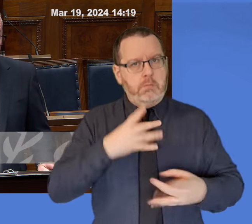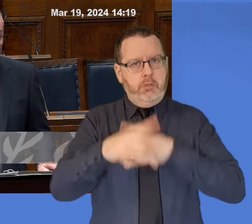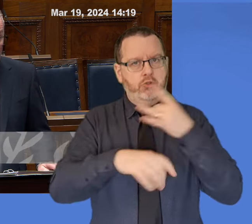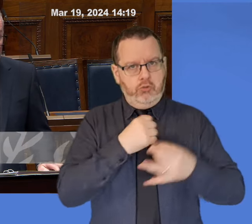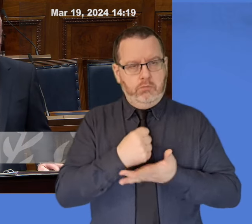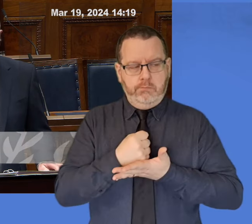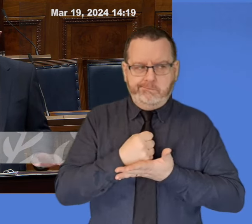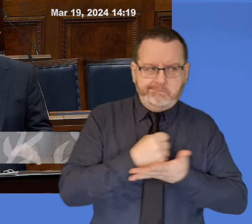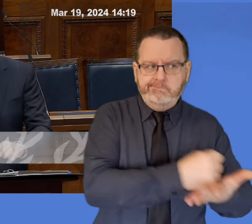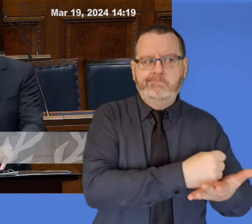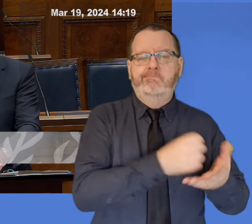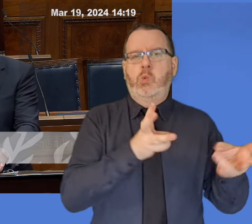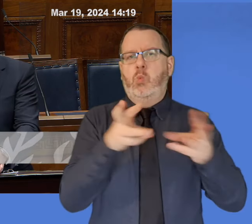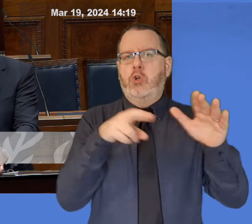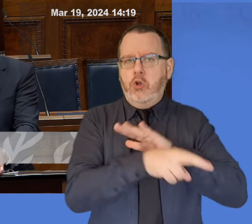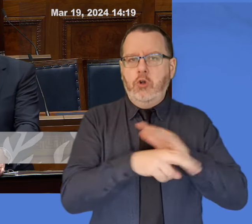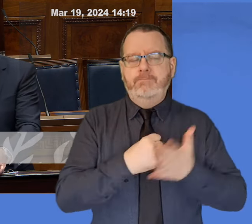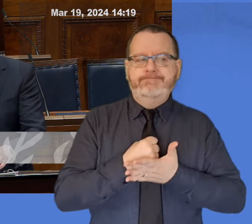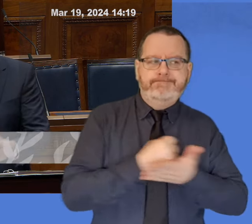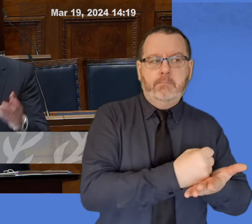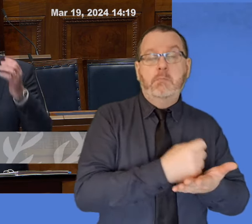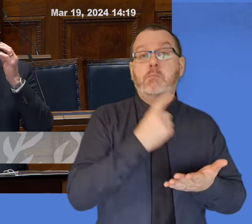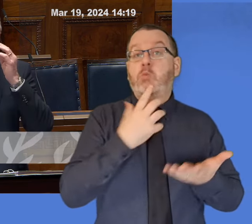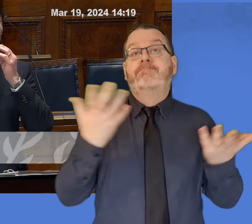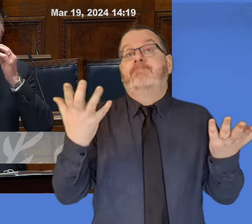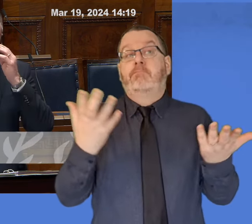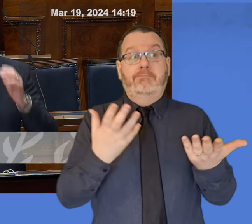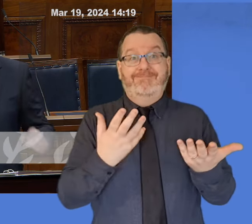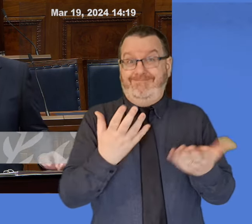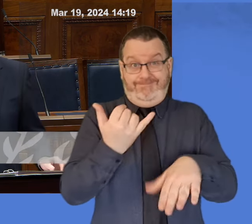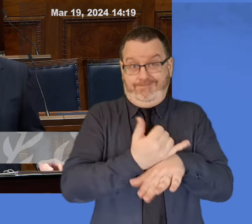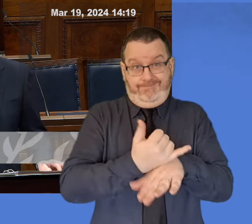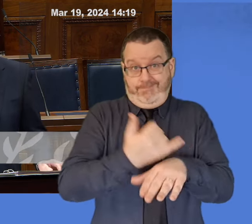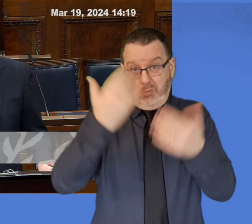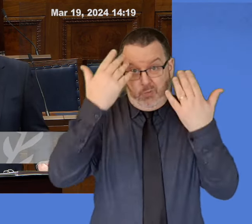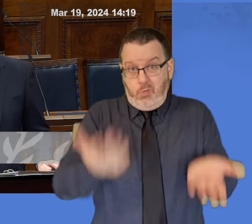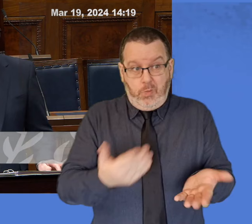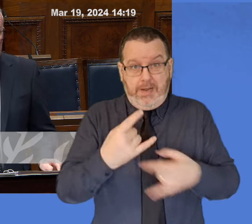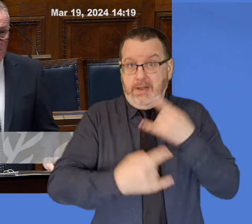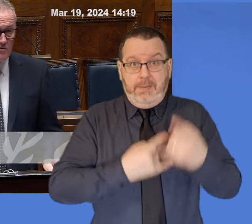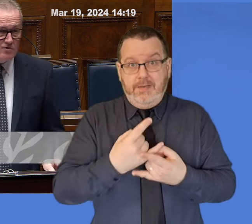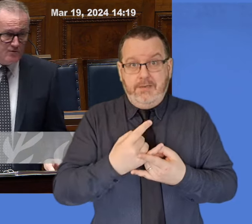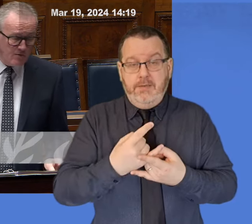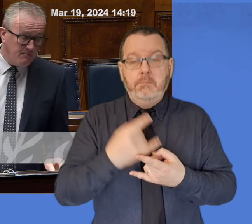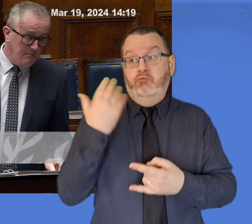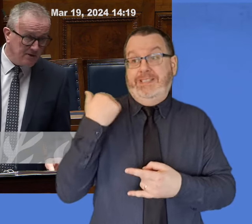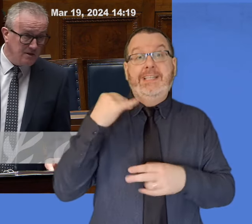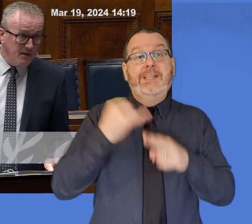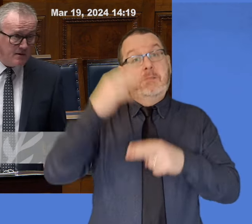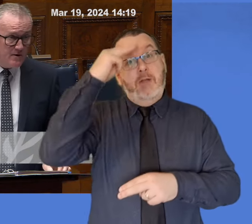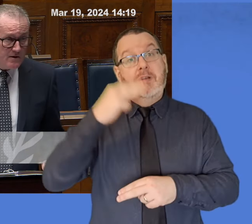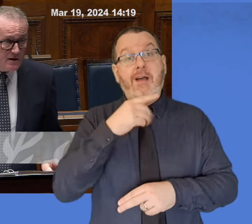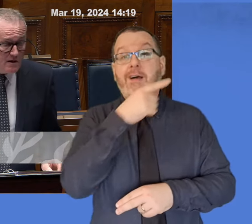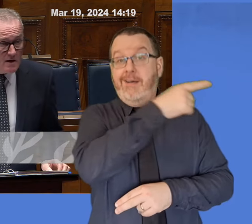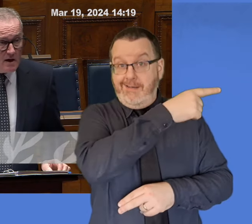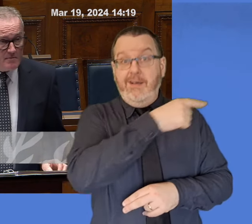as many workers as we can. But as I say, it is early days in those discussions. I did take the opportunity, was in the States, to mention to